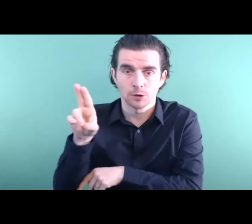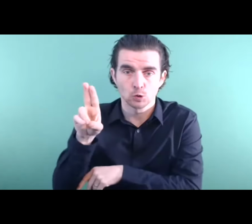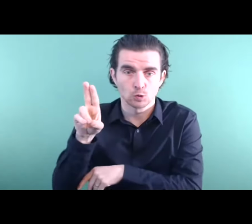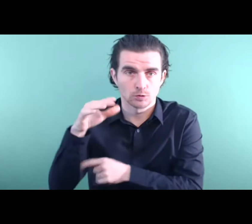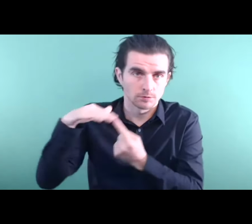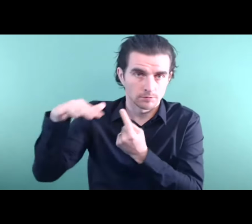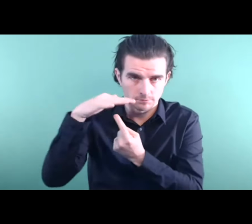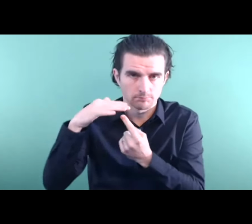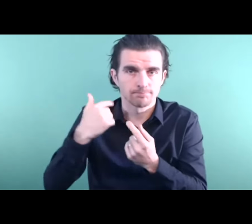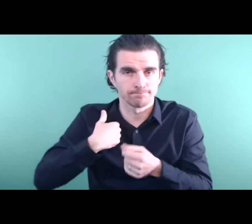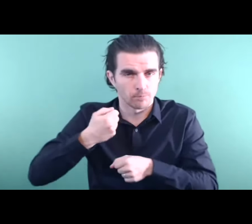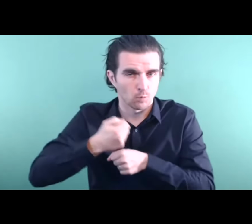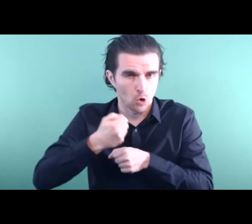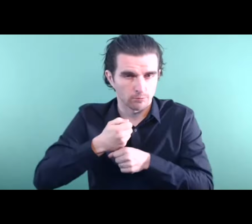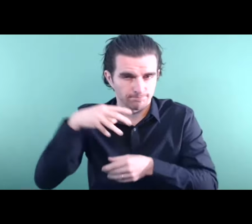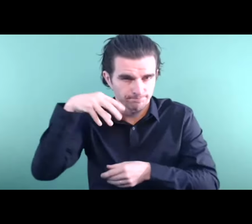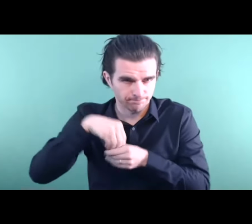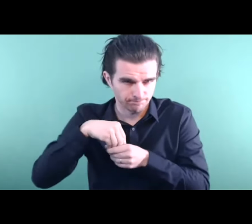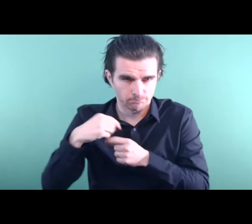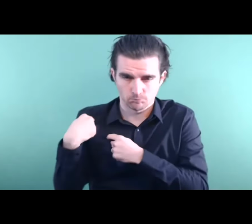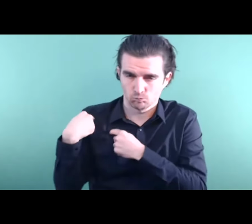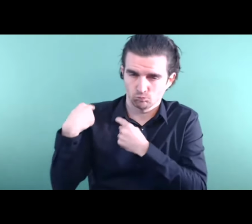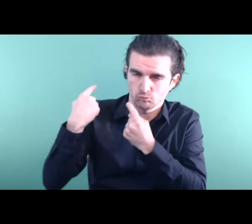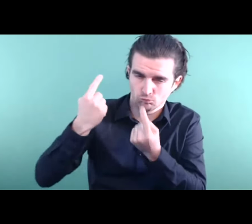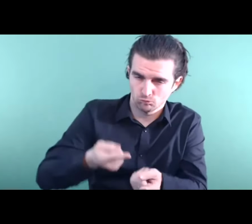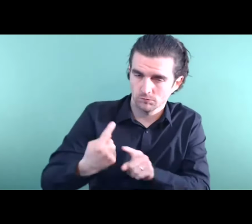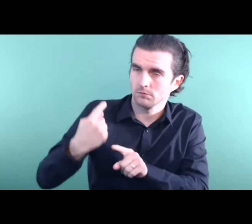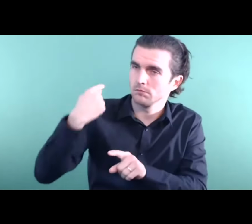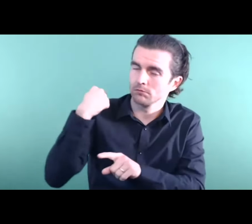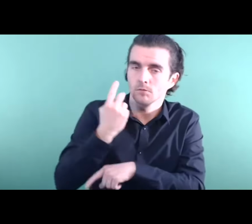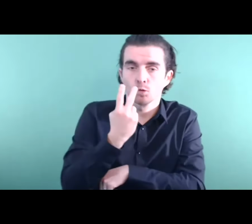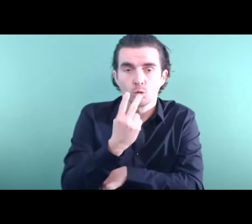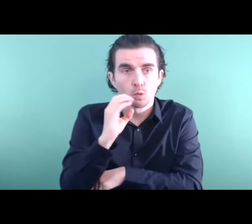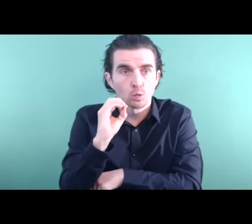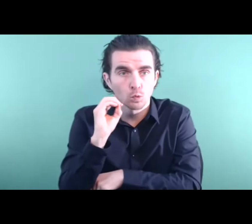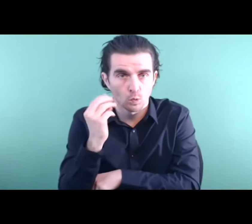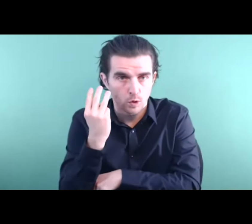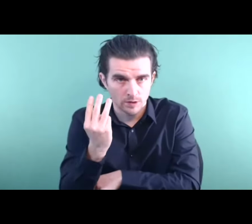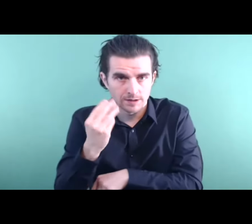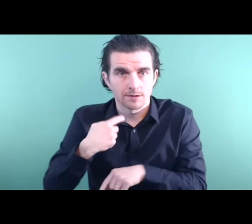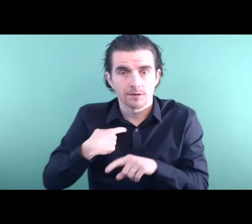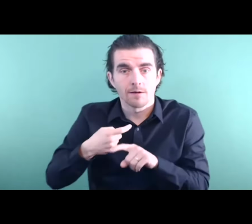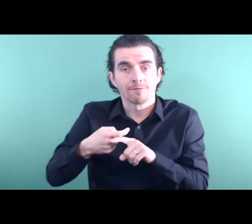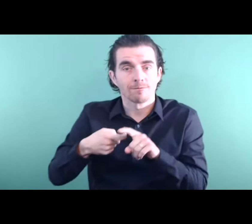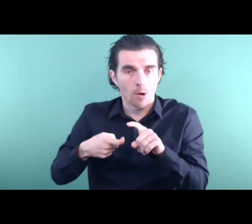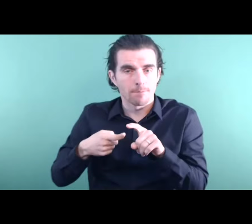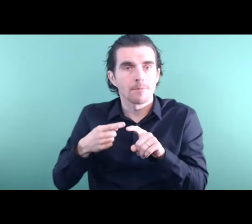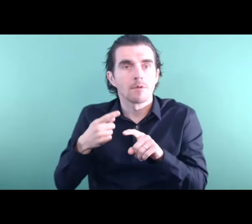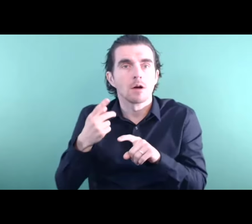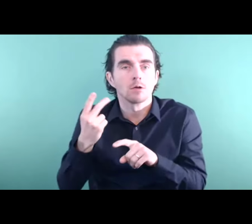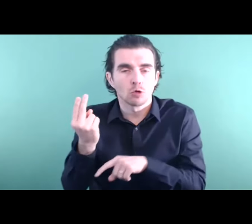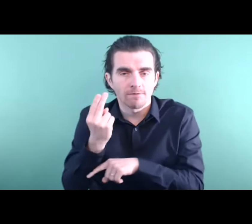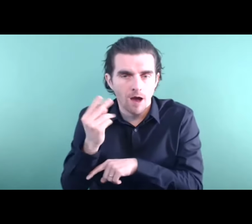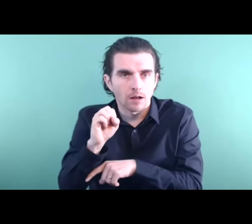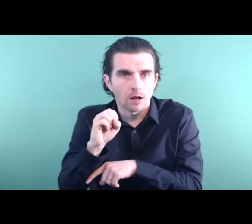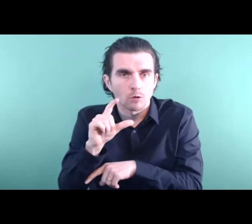of enlargement negotiations in my country was acceding to the European Union. And I was working a lot on the